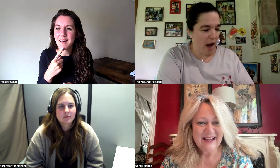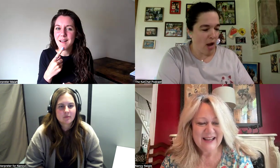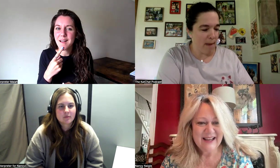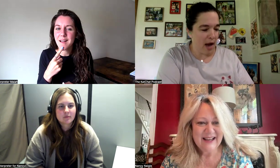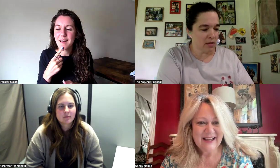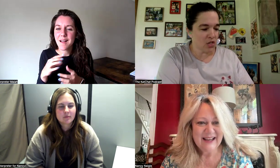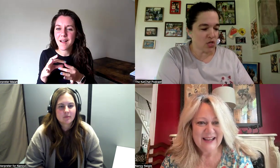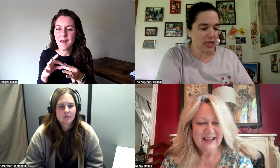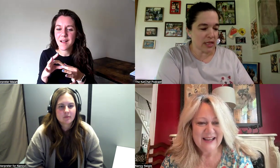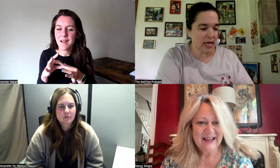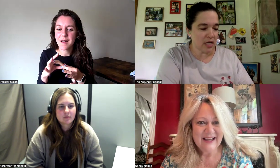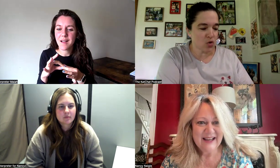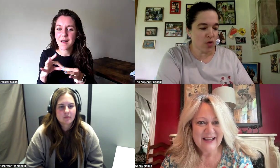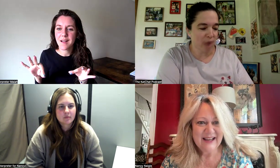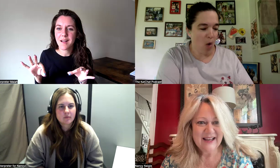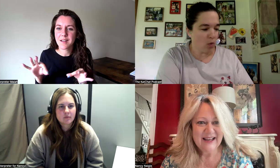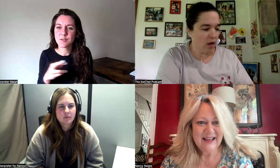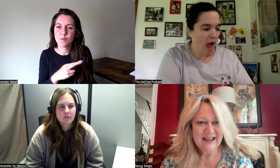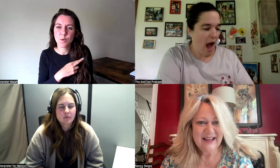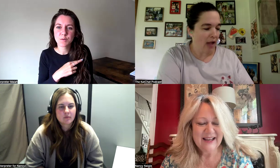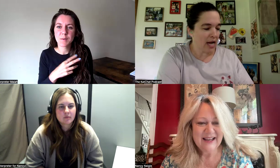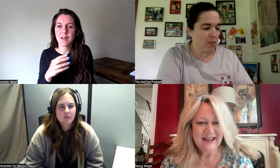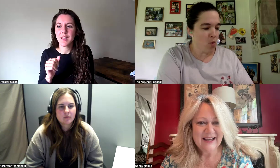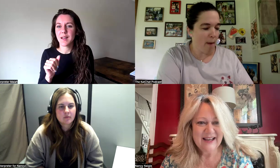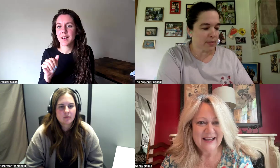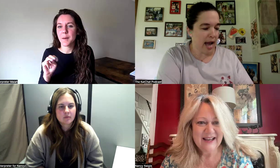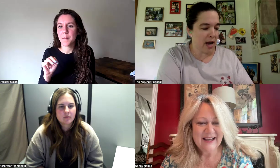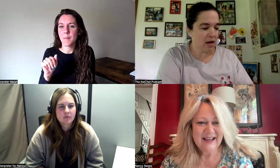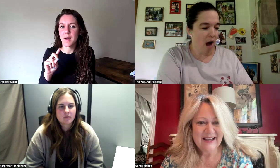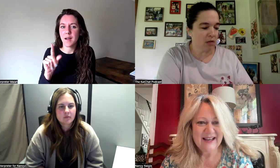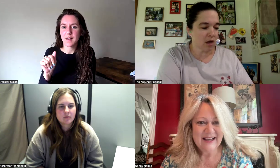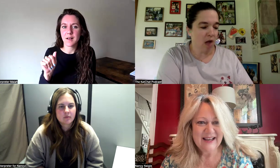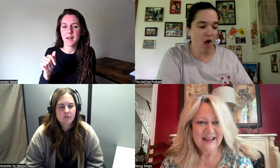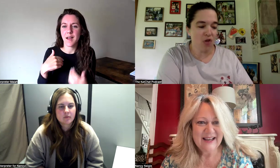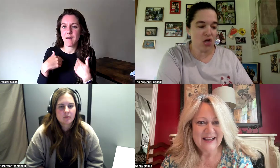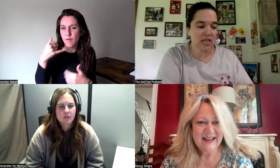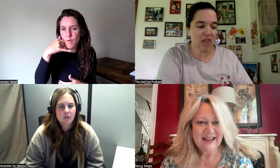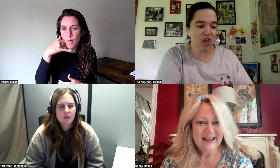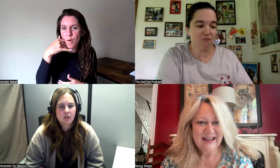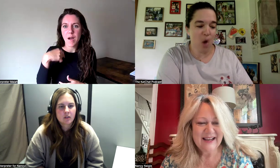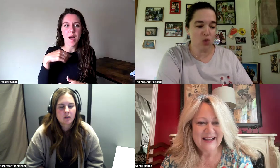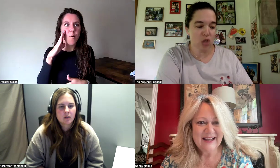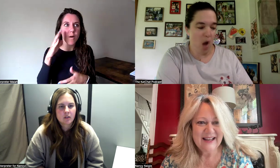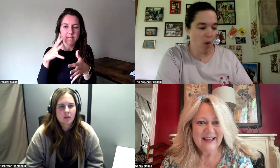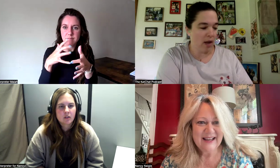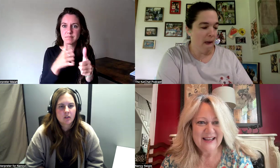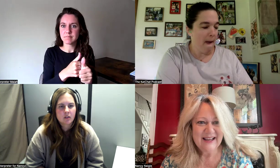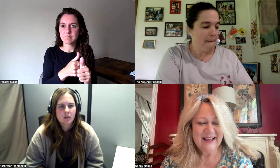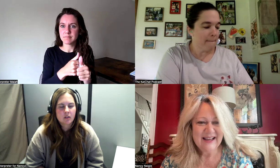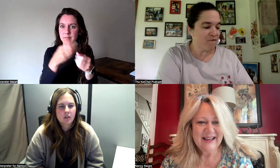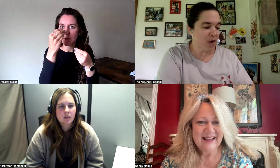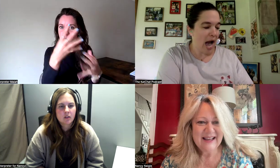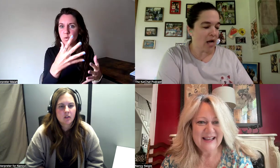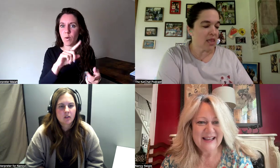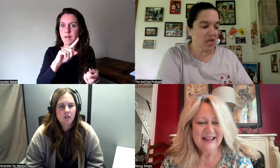wrote Mary Amanda, she leaned to the bone. I'll keep you updated until others get their bone going.